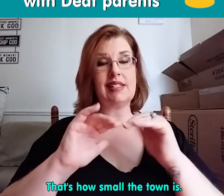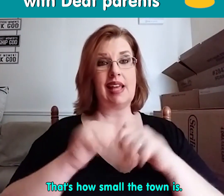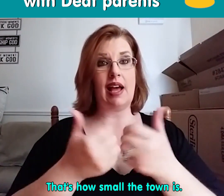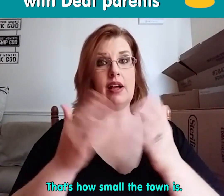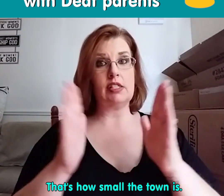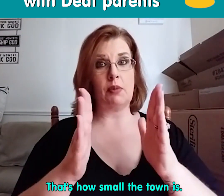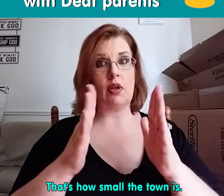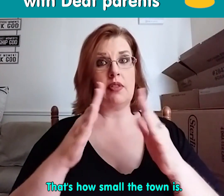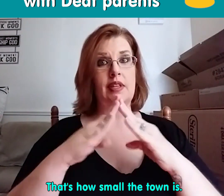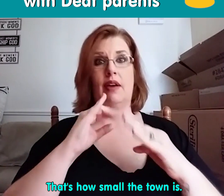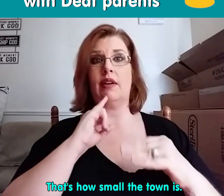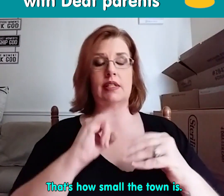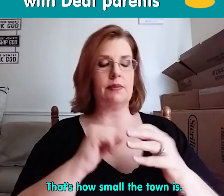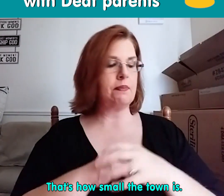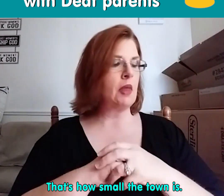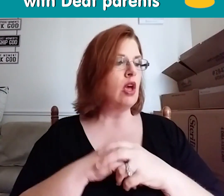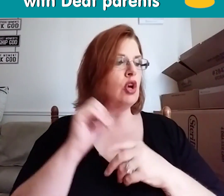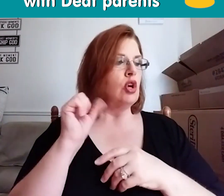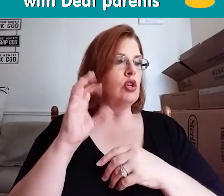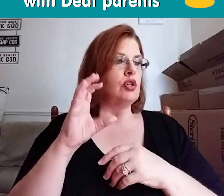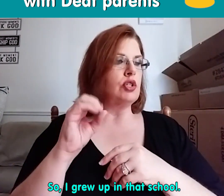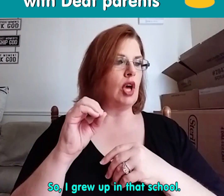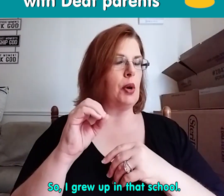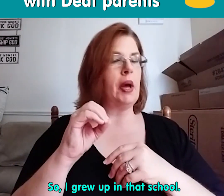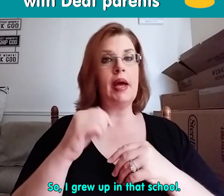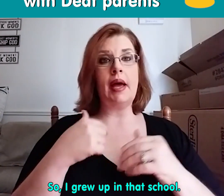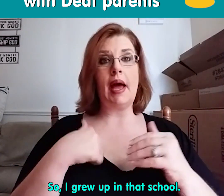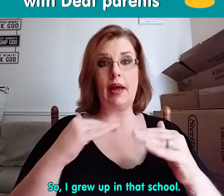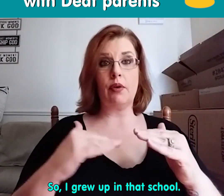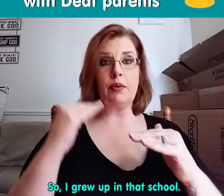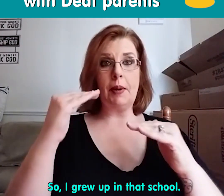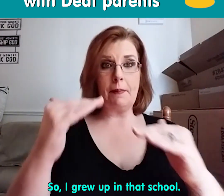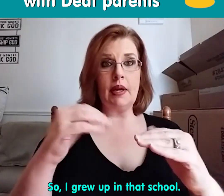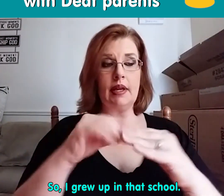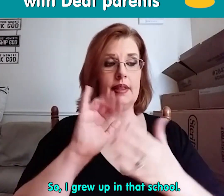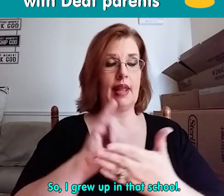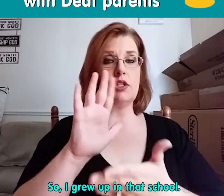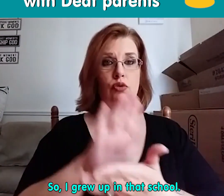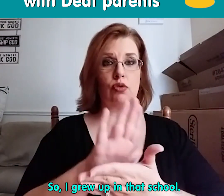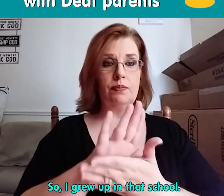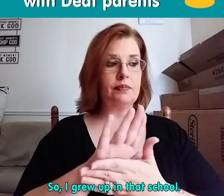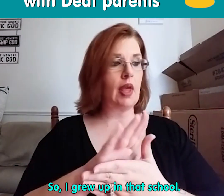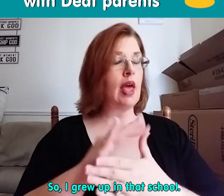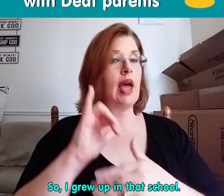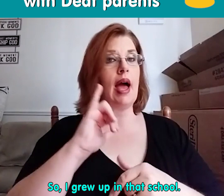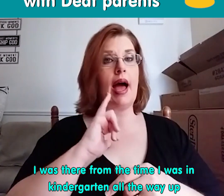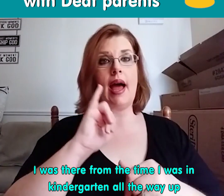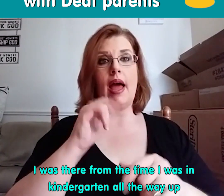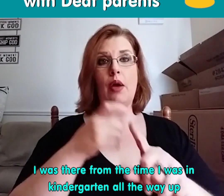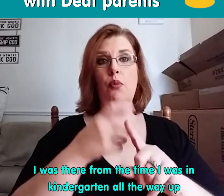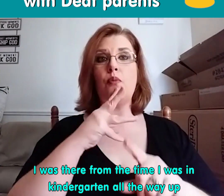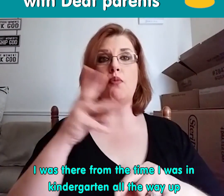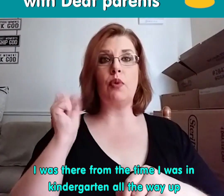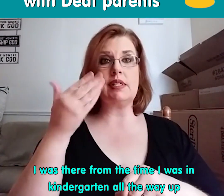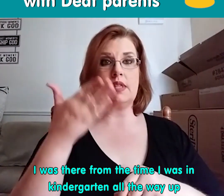That's how small the town is. So I grew up in that school. I was